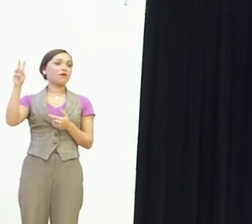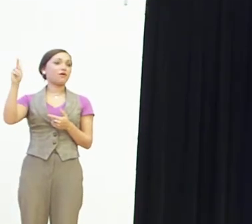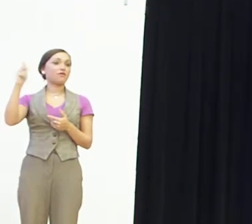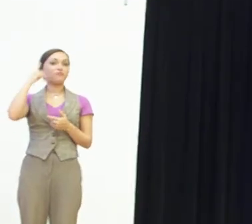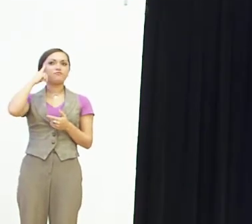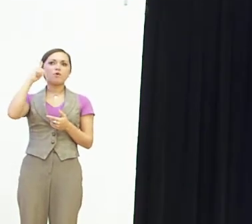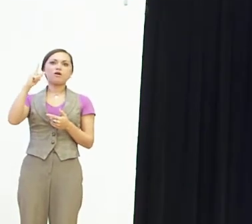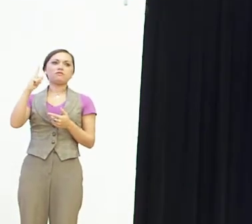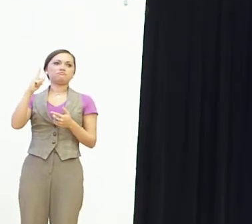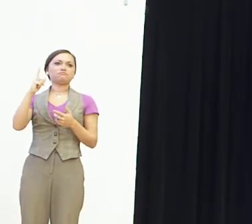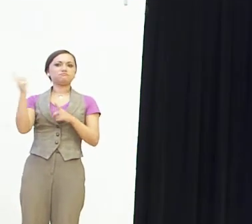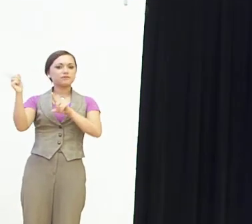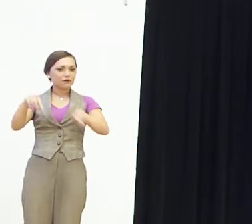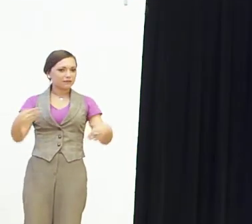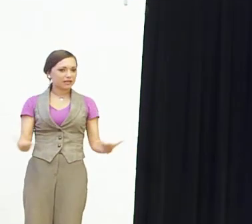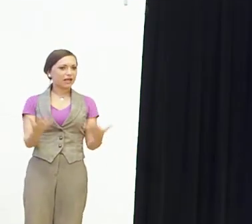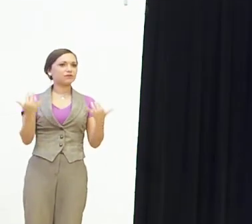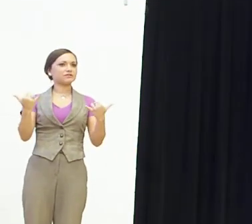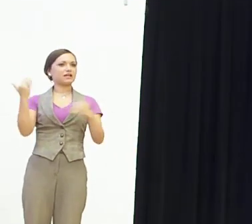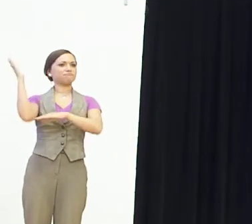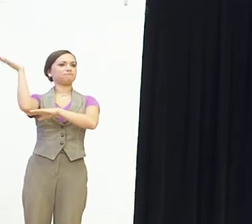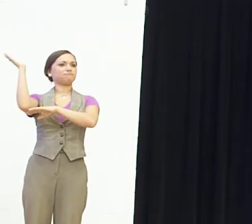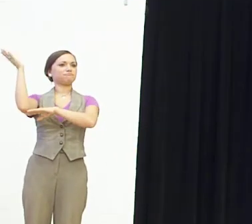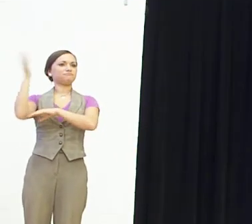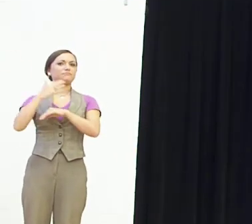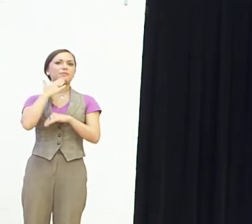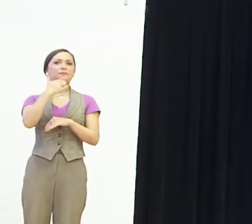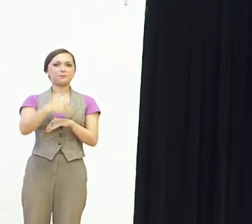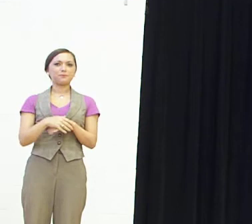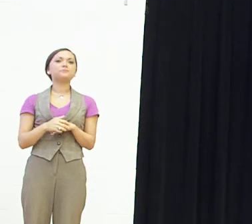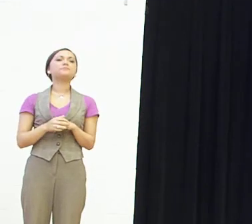speakers today. And